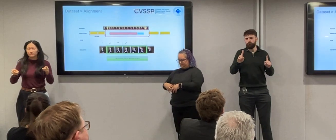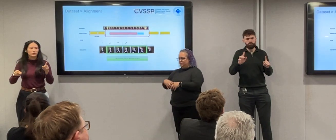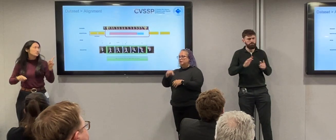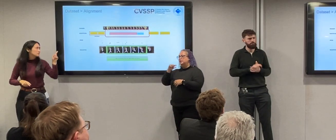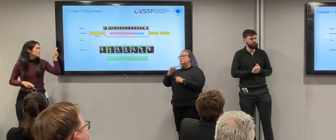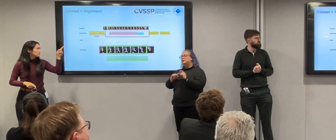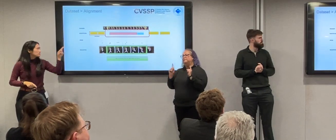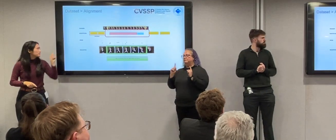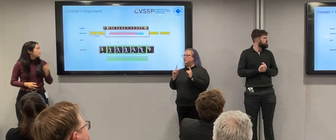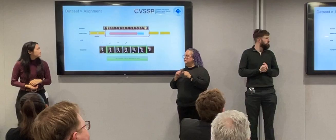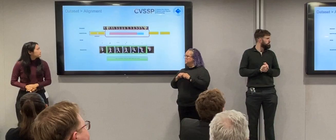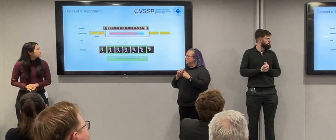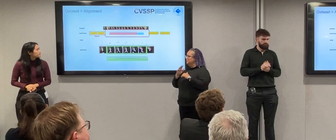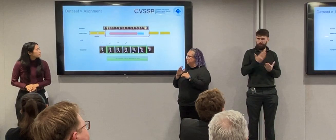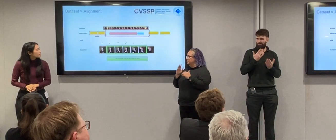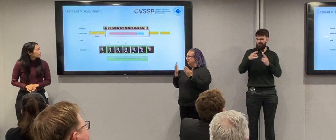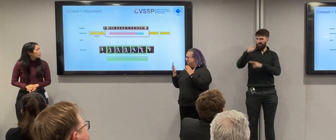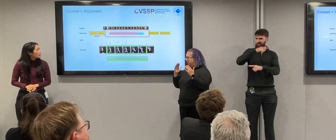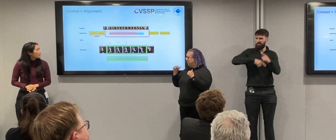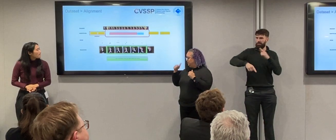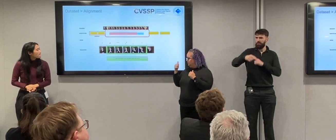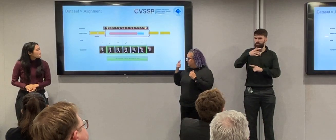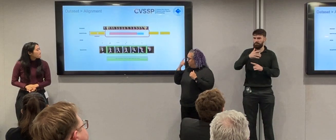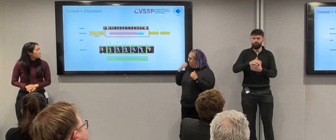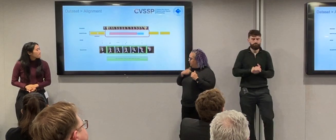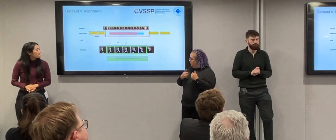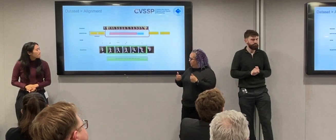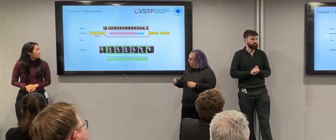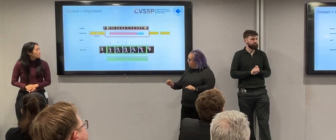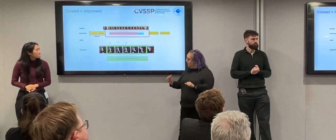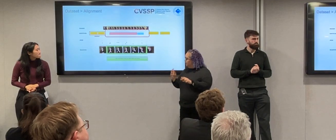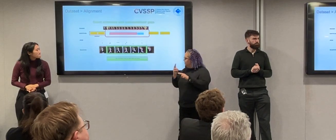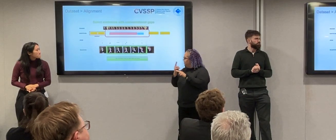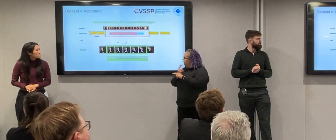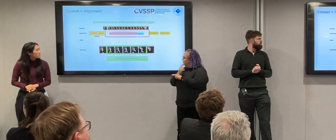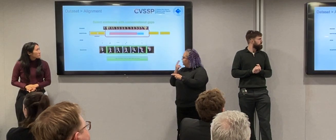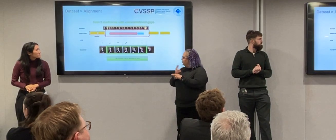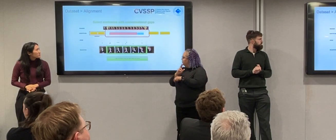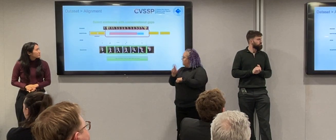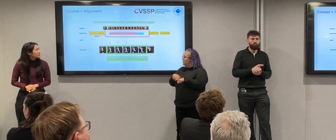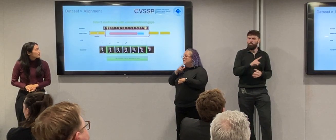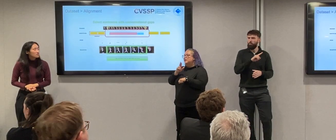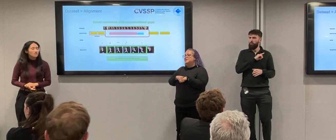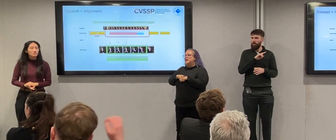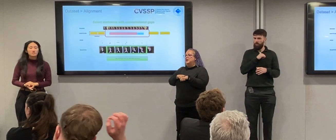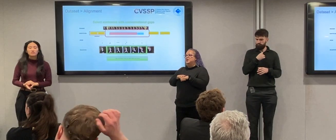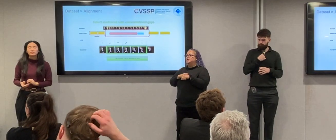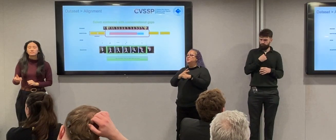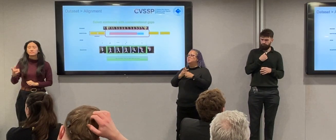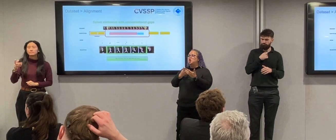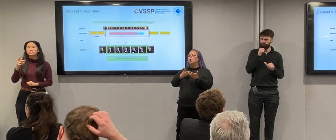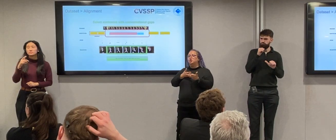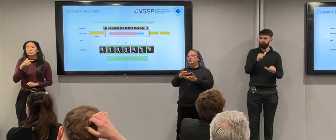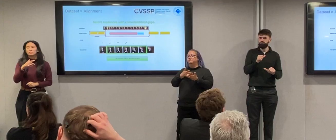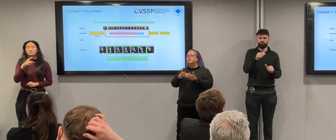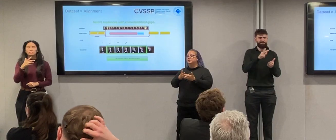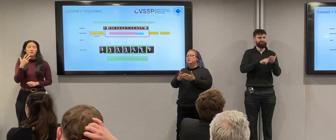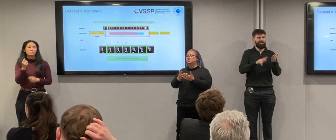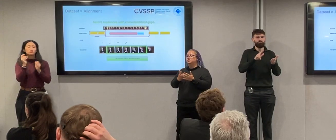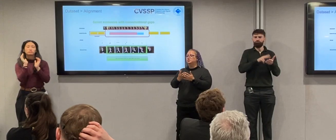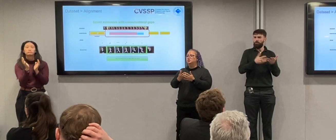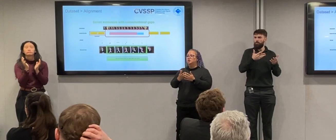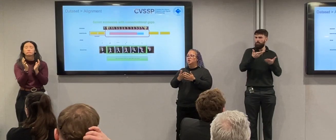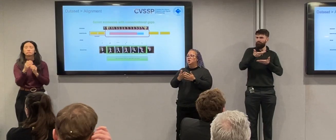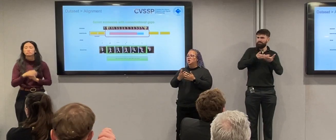than the rest because we try to use natural conversational gaps in